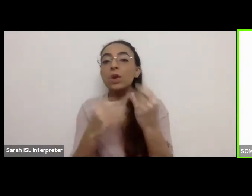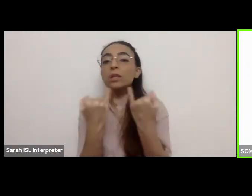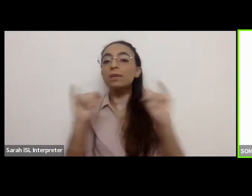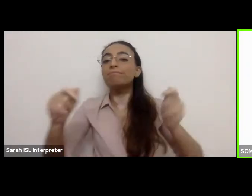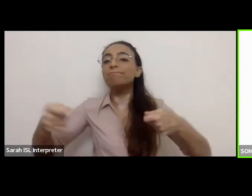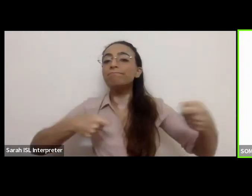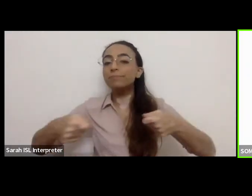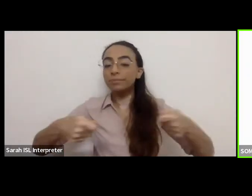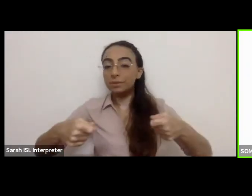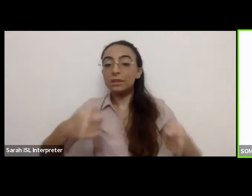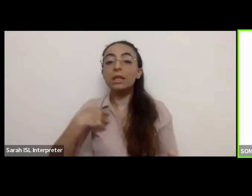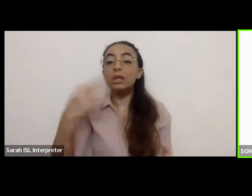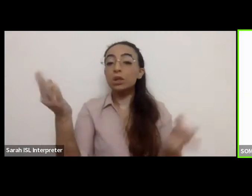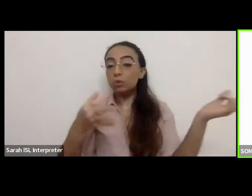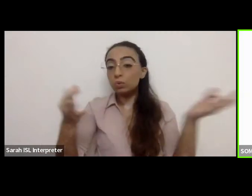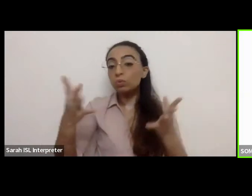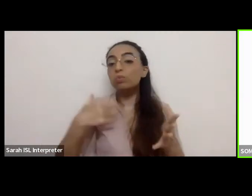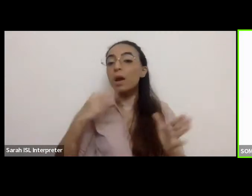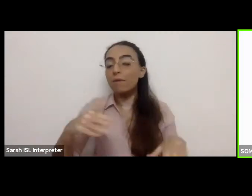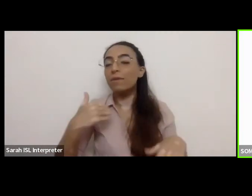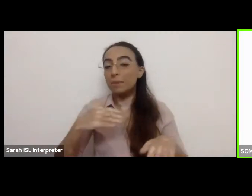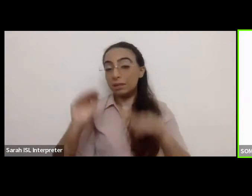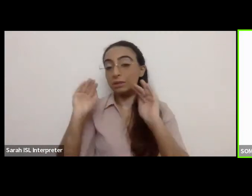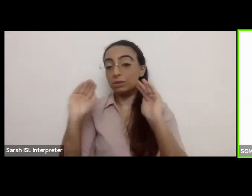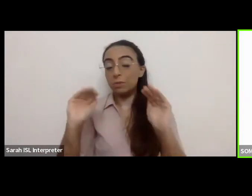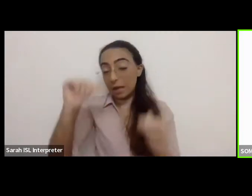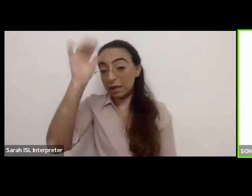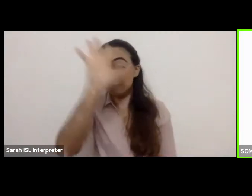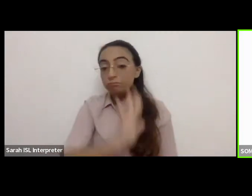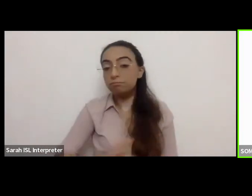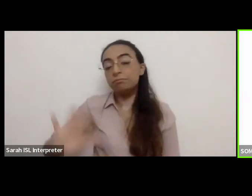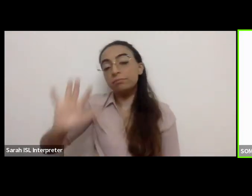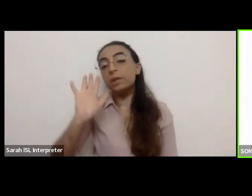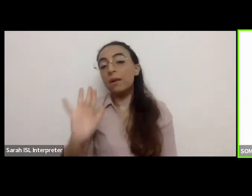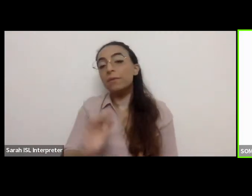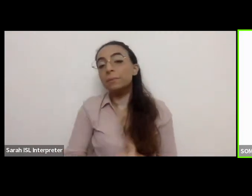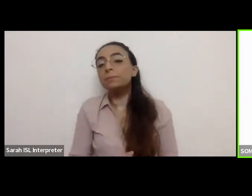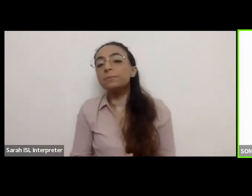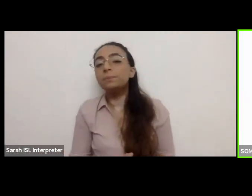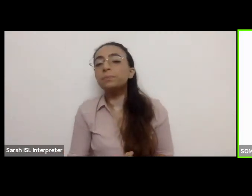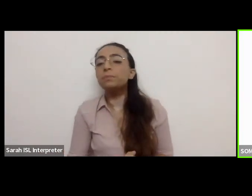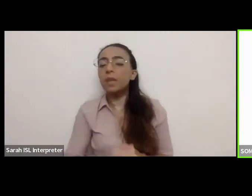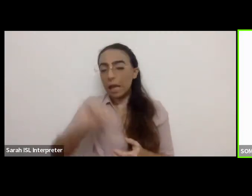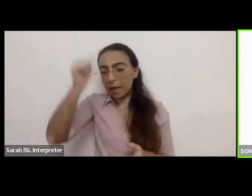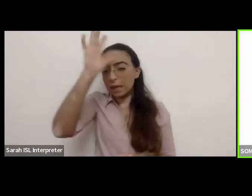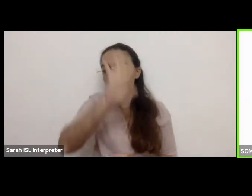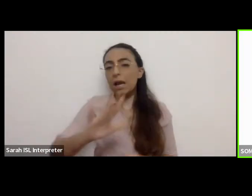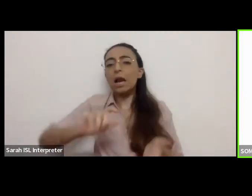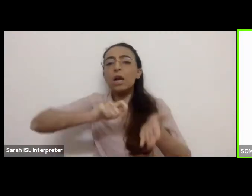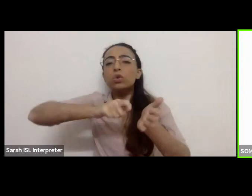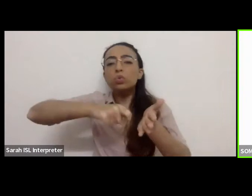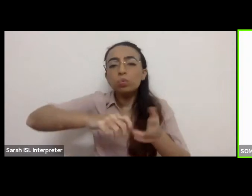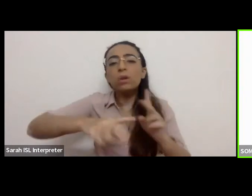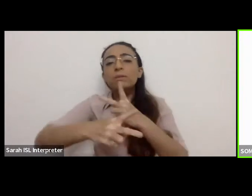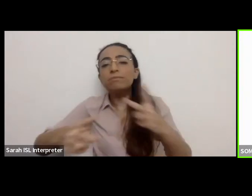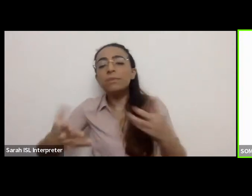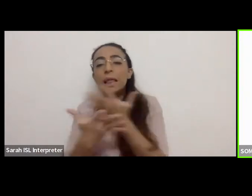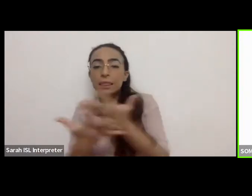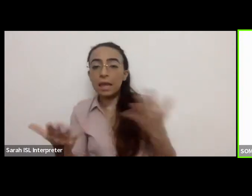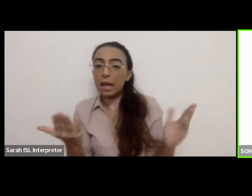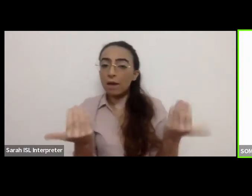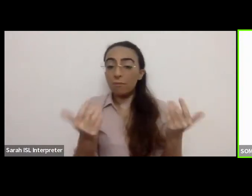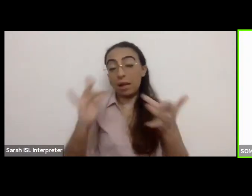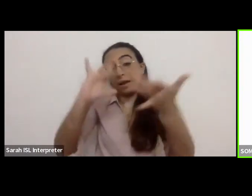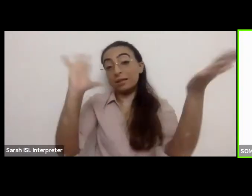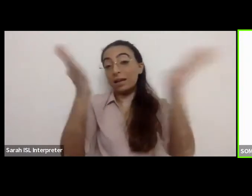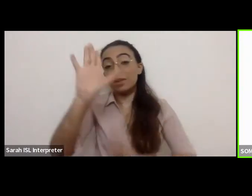there's a lot that we have to do in Indian context. While there are lots of tools and products available internationally,